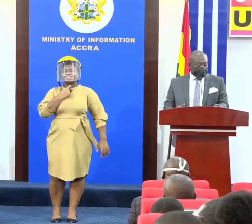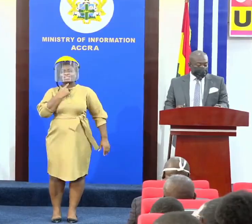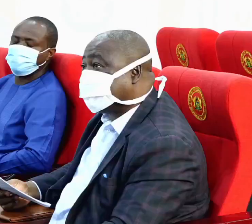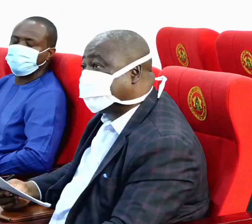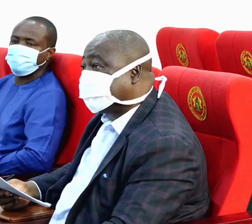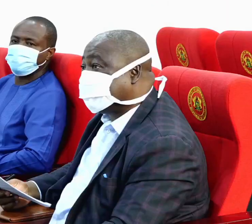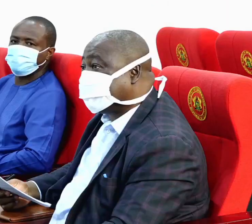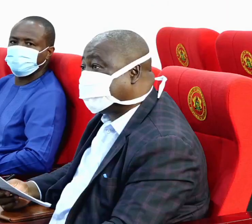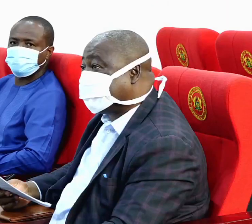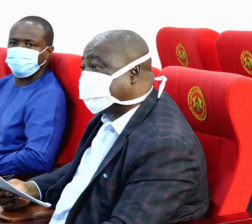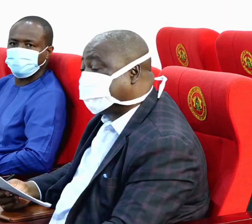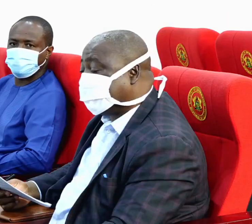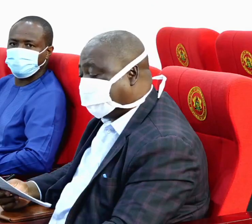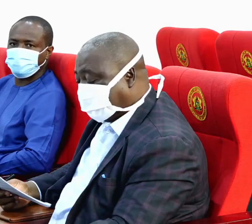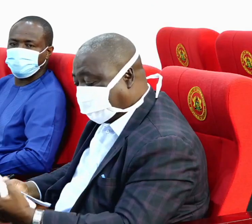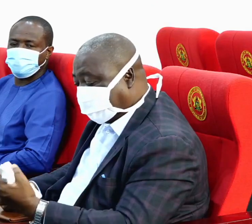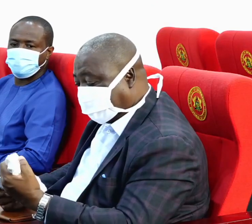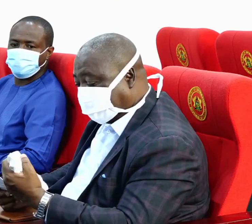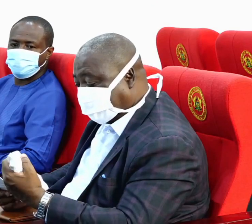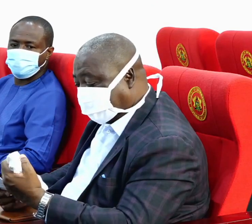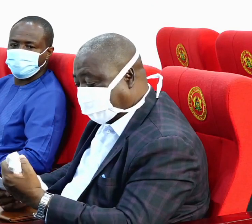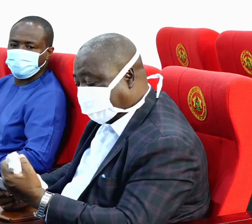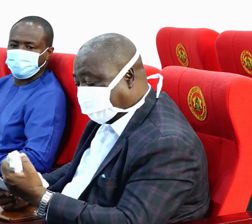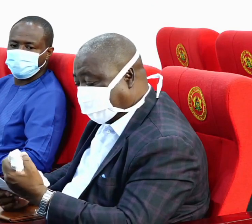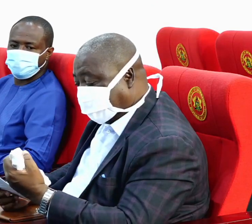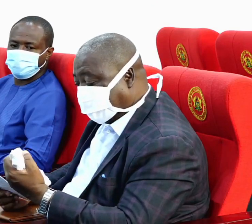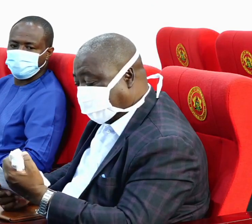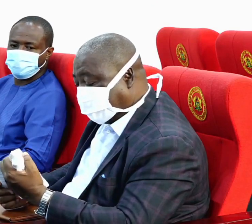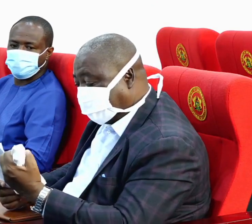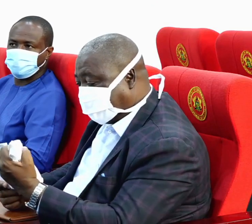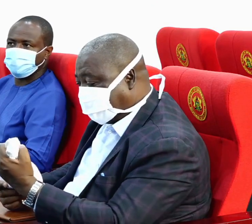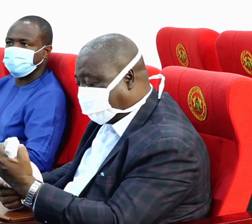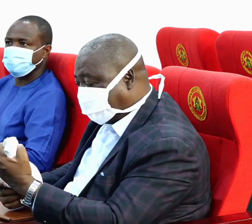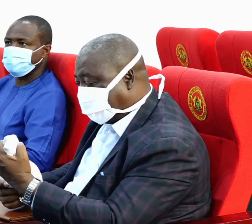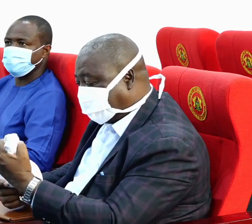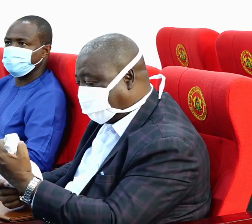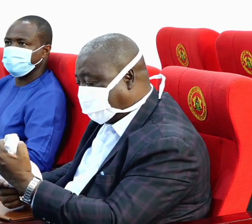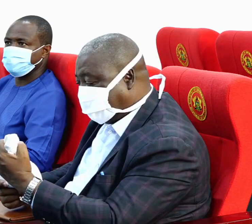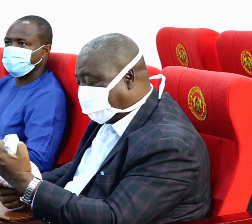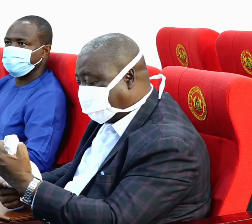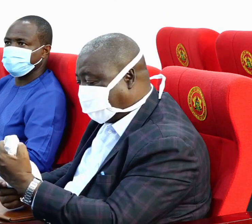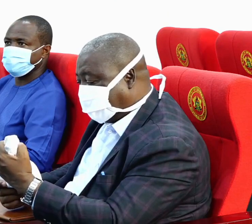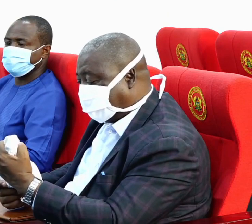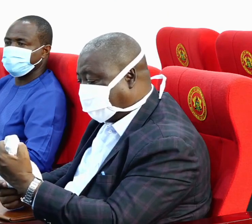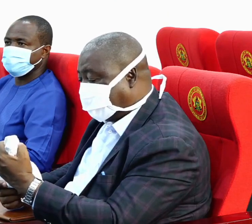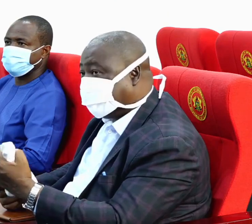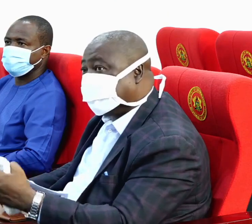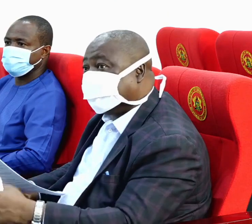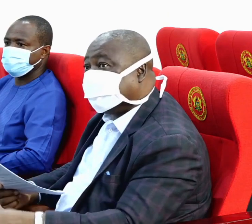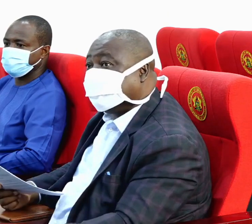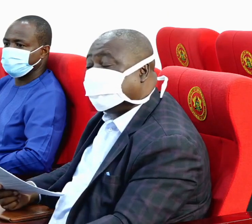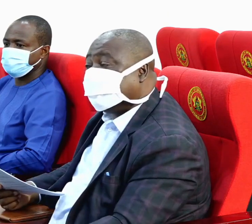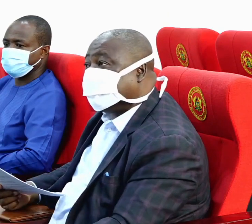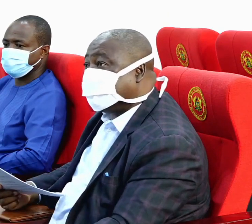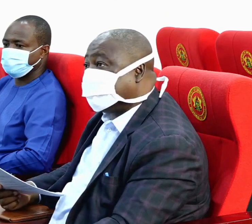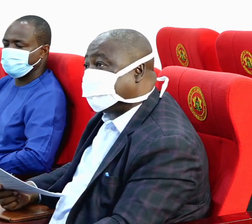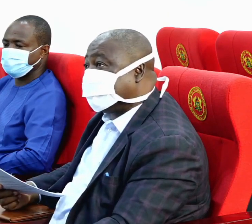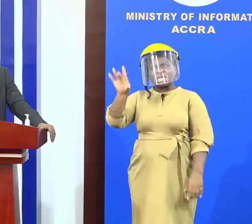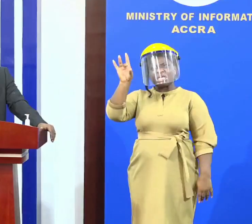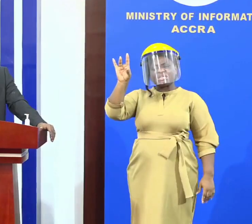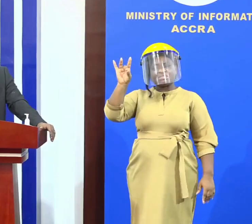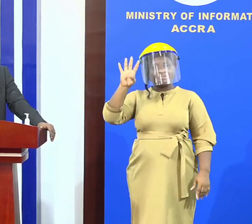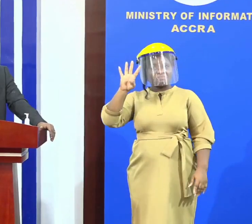have the reports so far on, and we have a daily report from all regions. We talked about 84